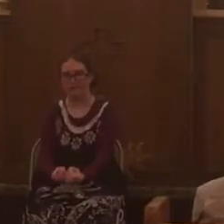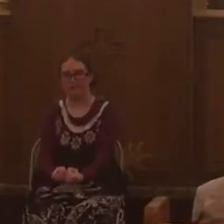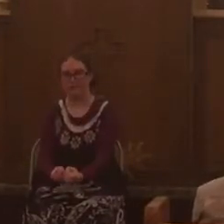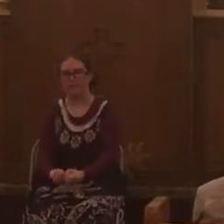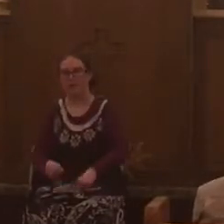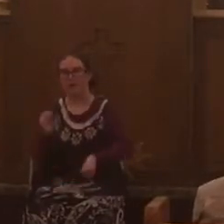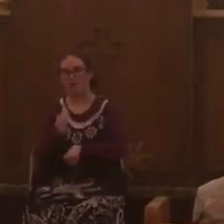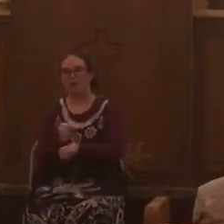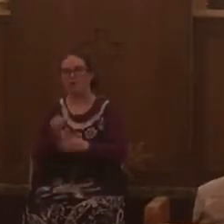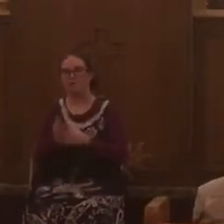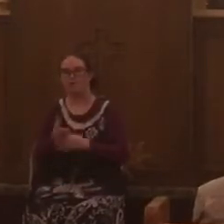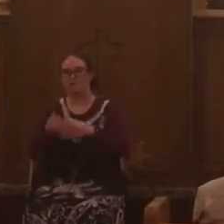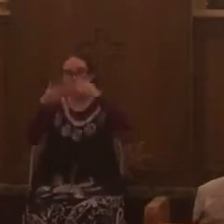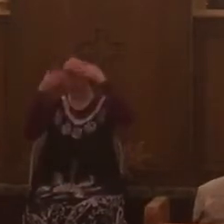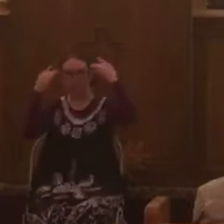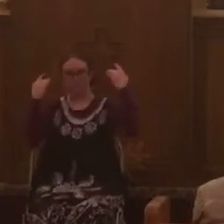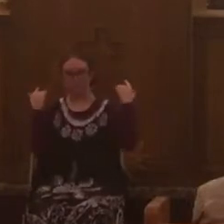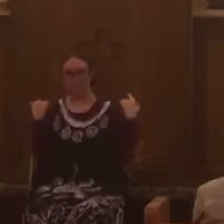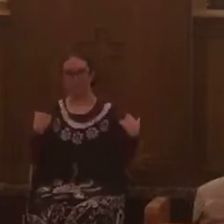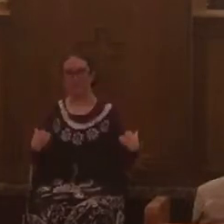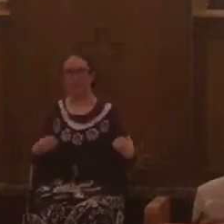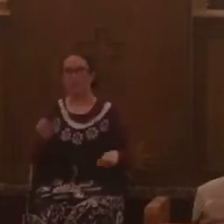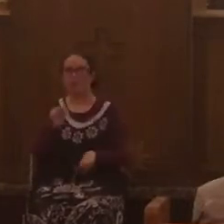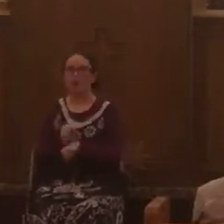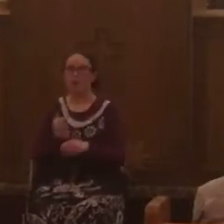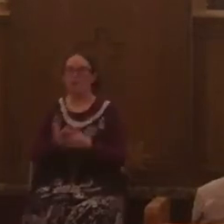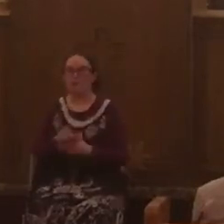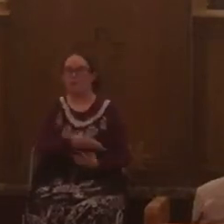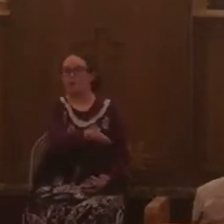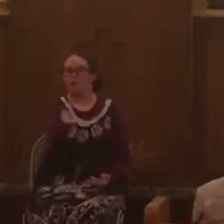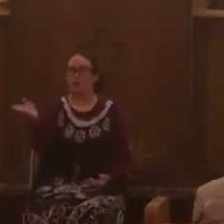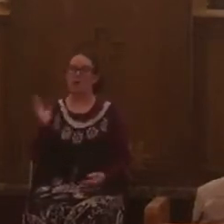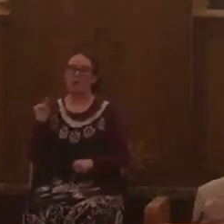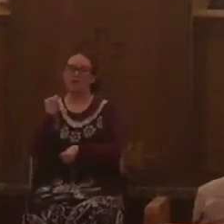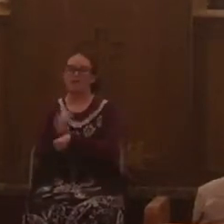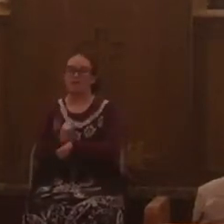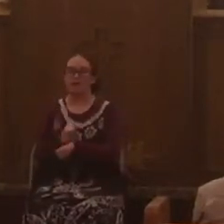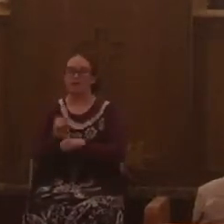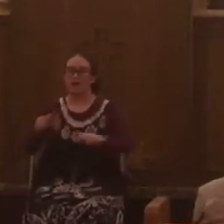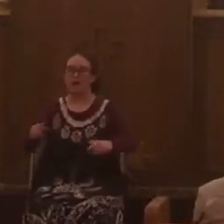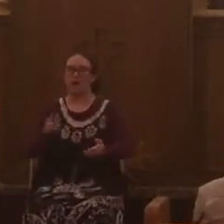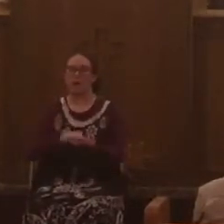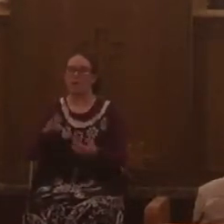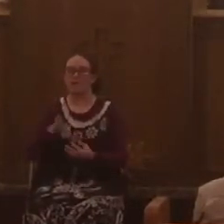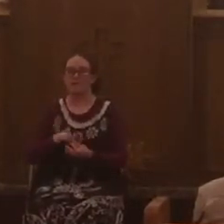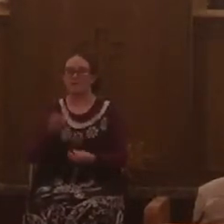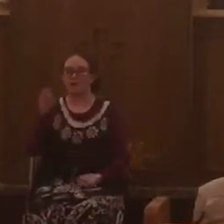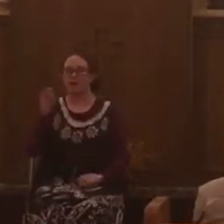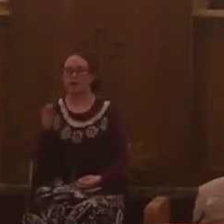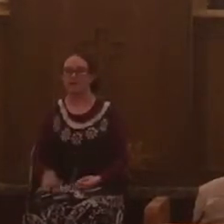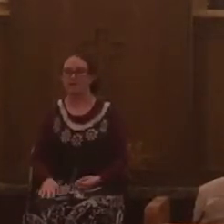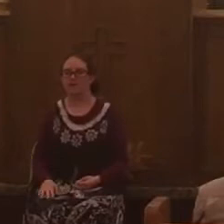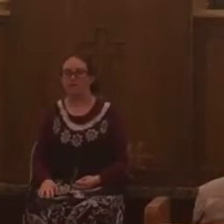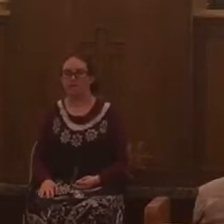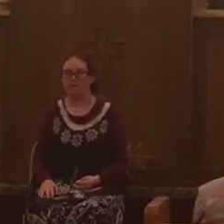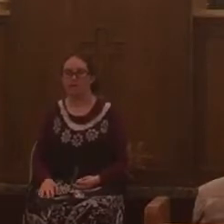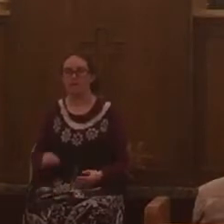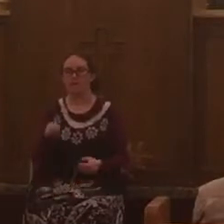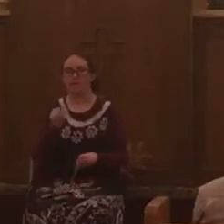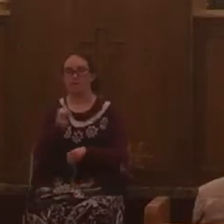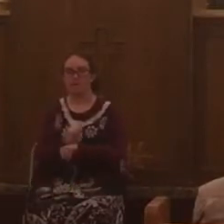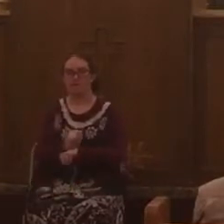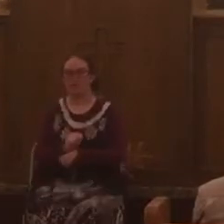Strongholds. Hallelujah. Who pulls them down? Not me. They're done through God. They're done through His Spirit.